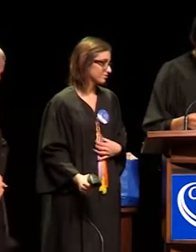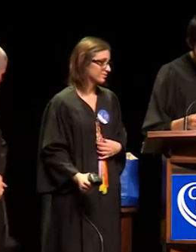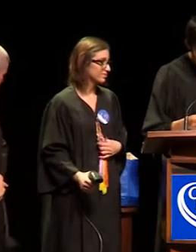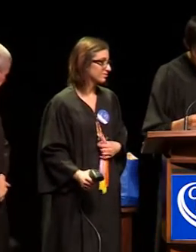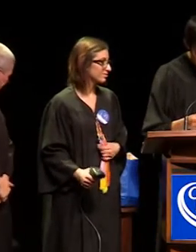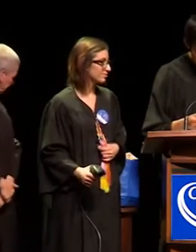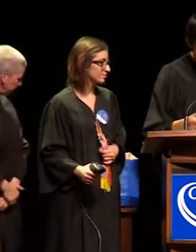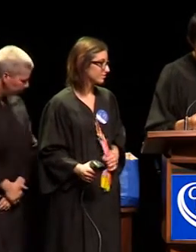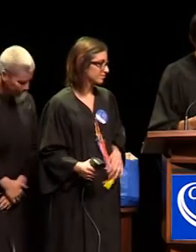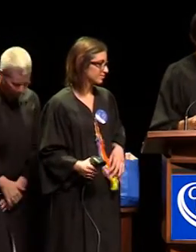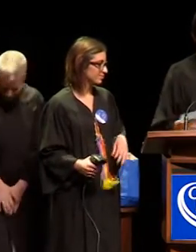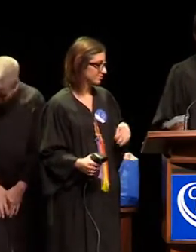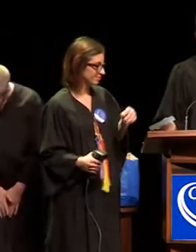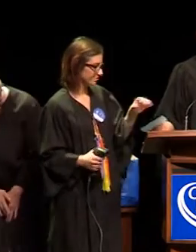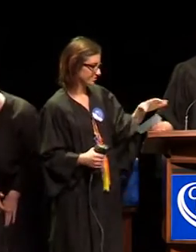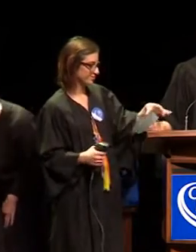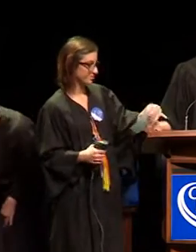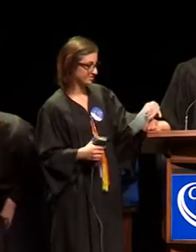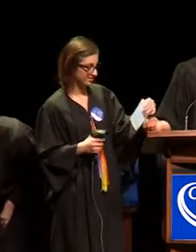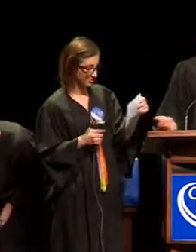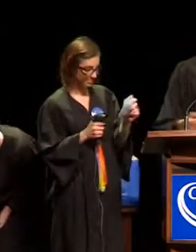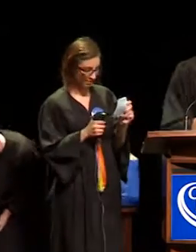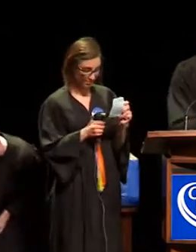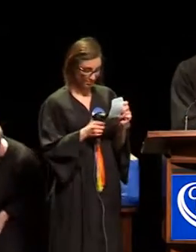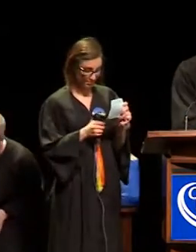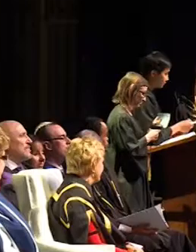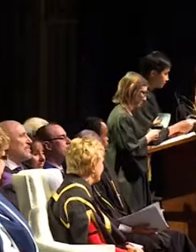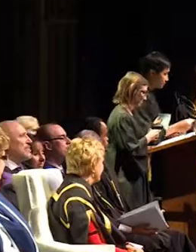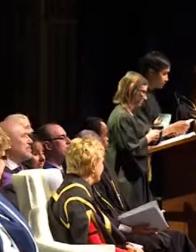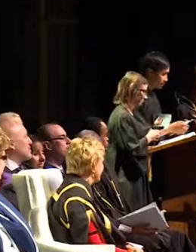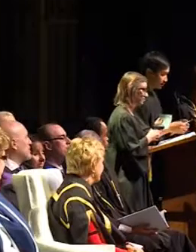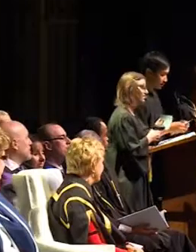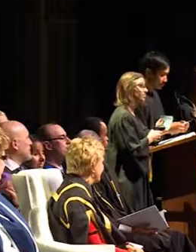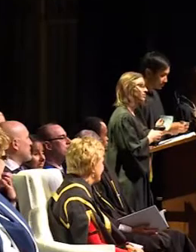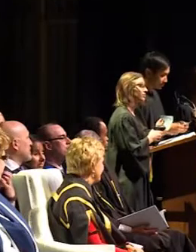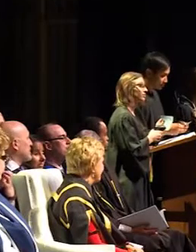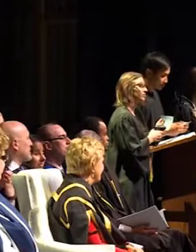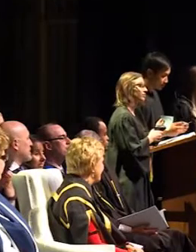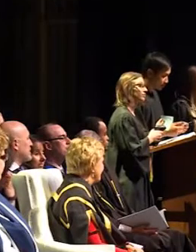Nadje Dadmir.